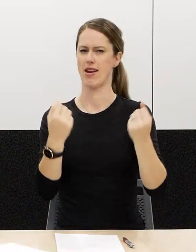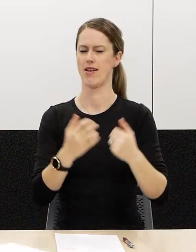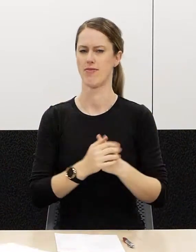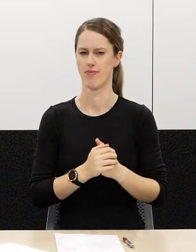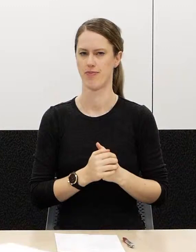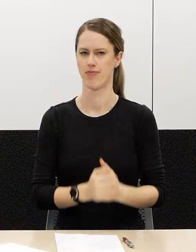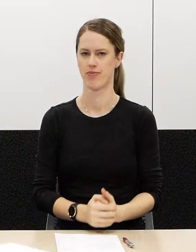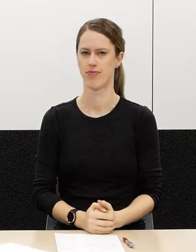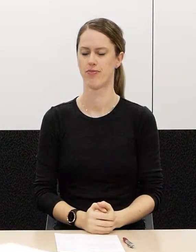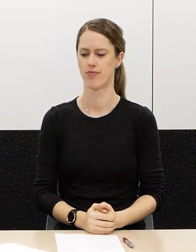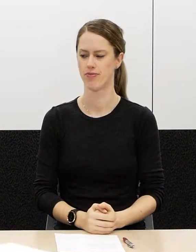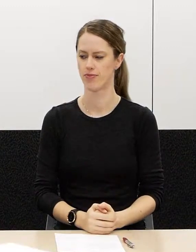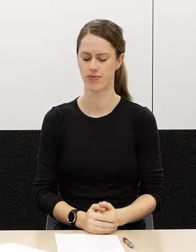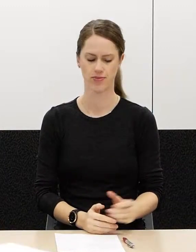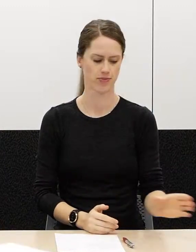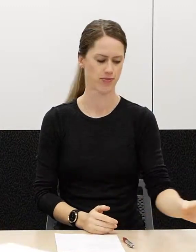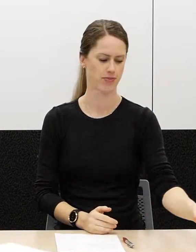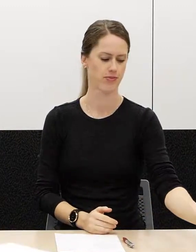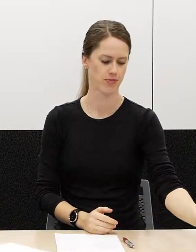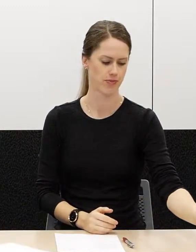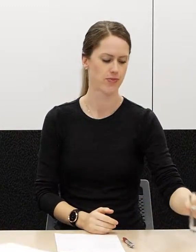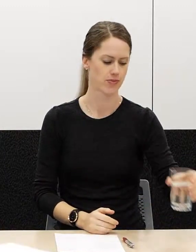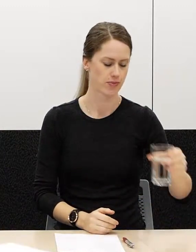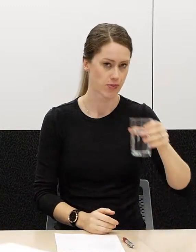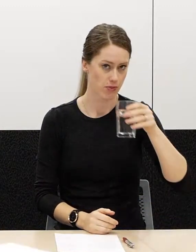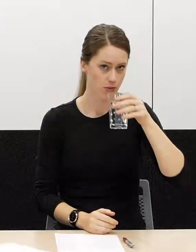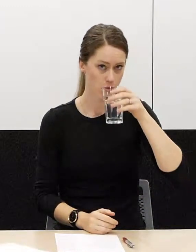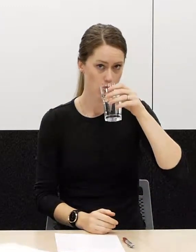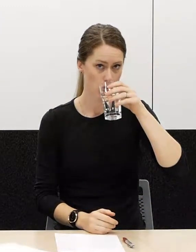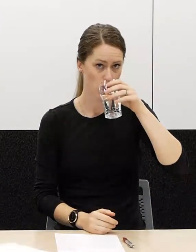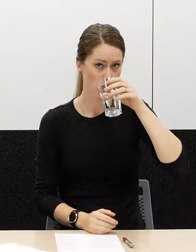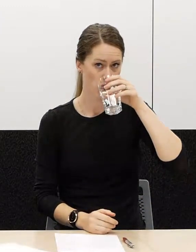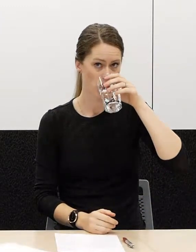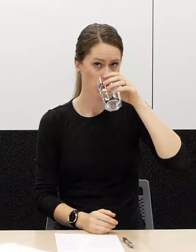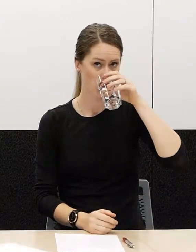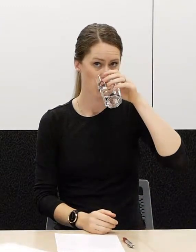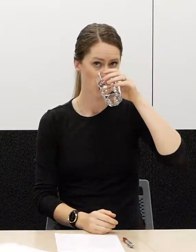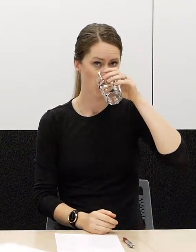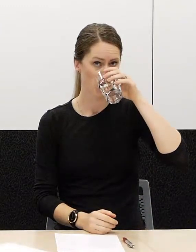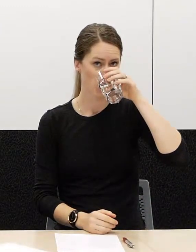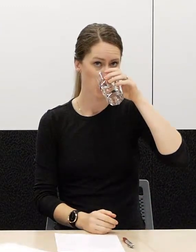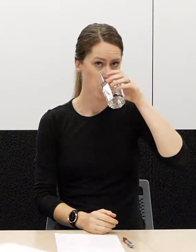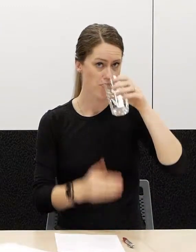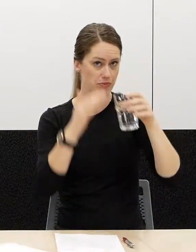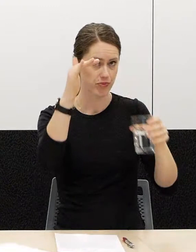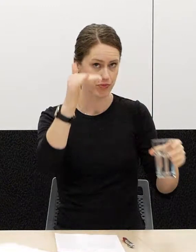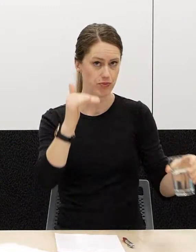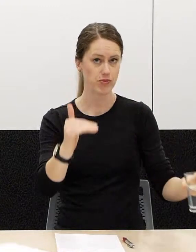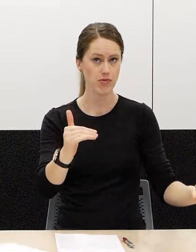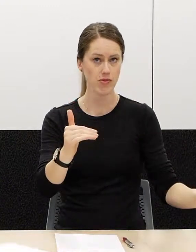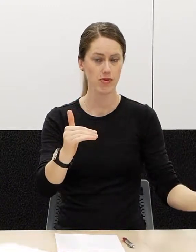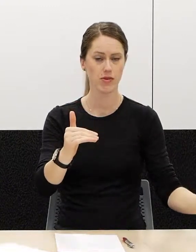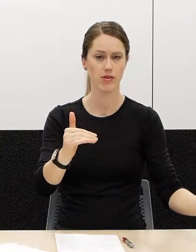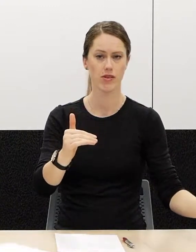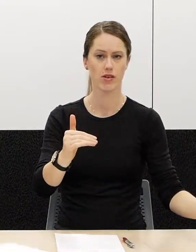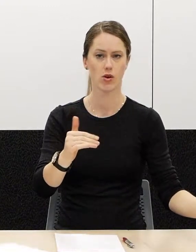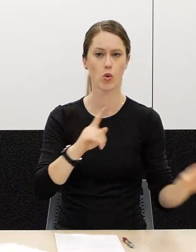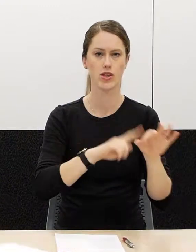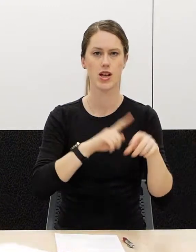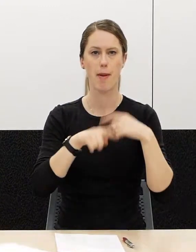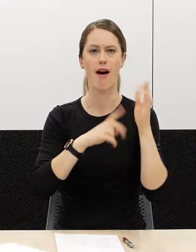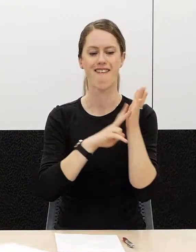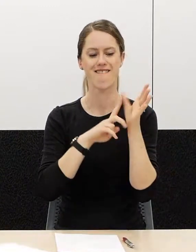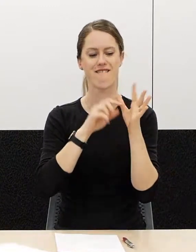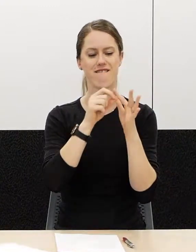sort of situation. Absolutely. We have another question actually about vaping, so I can probably provide a little